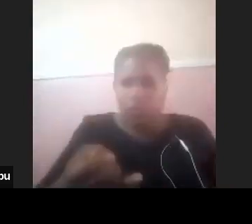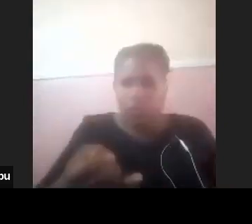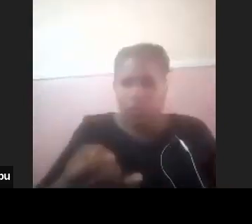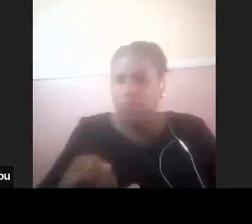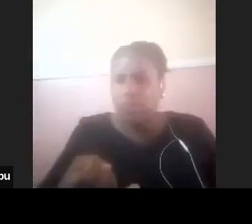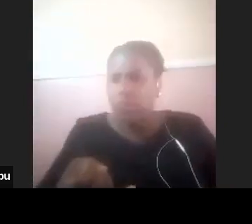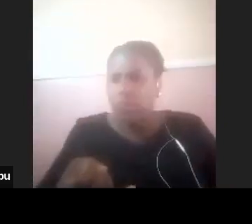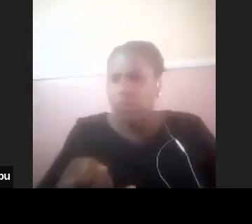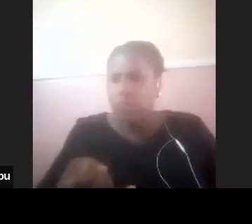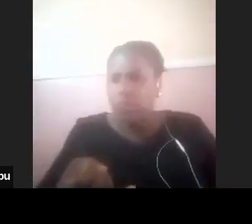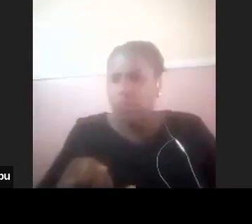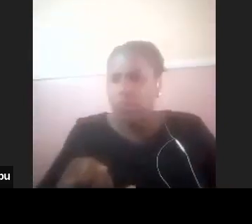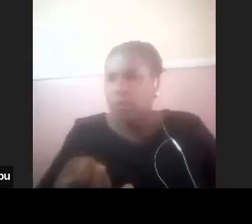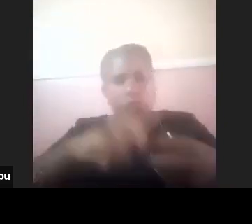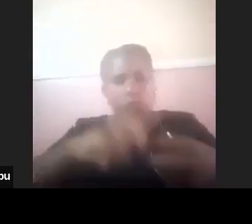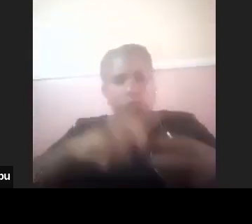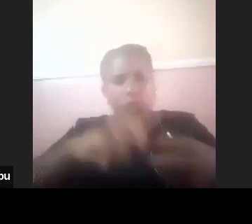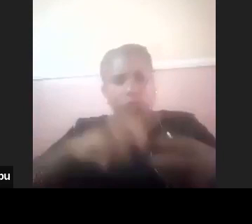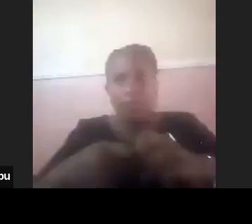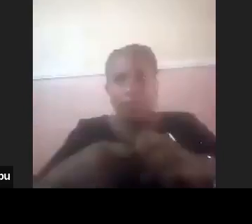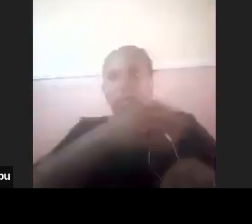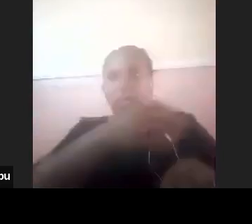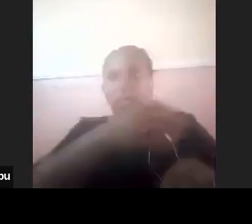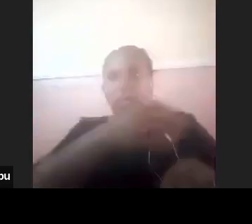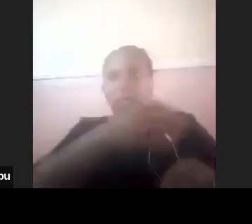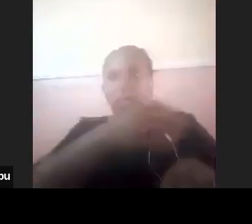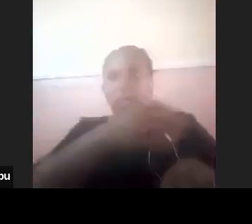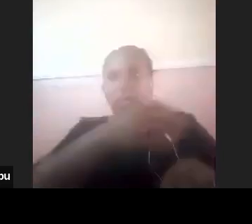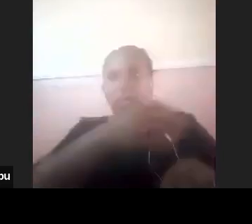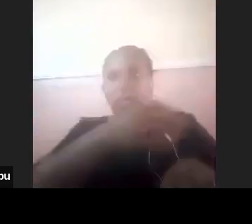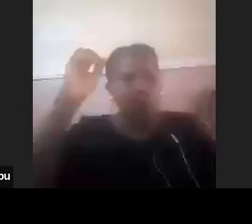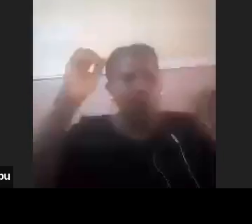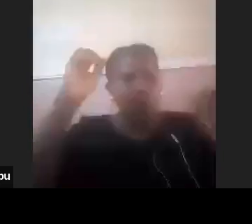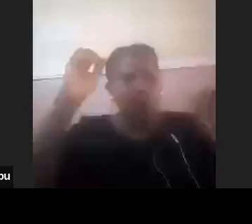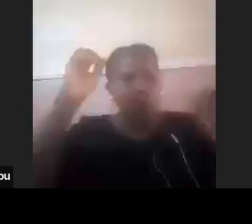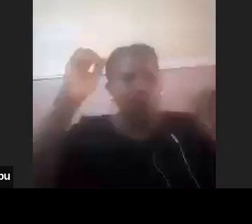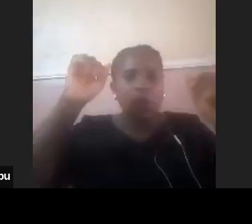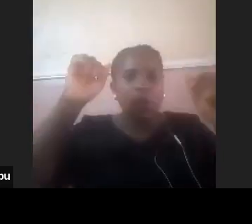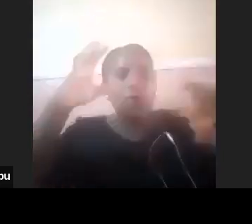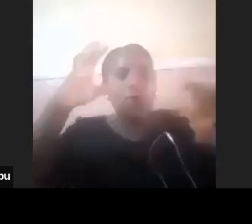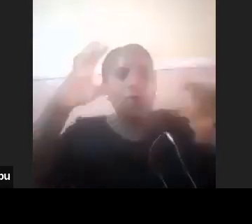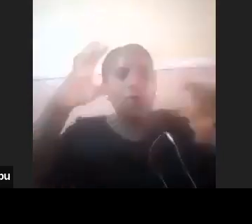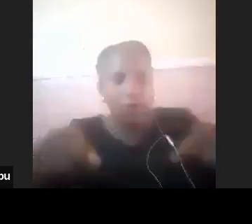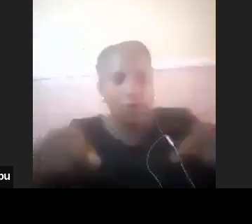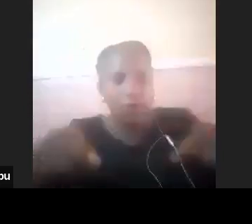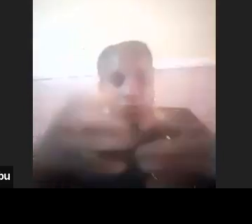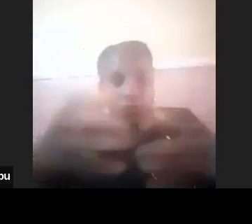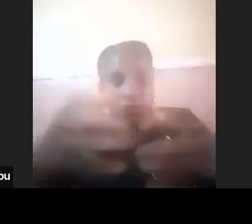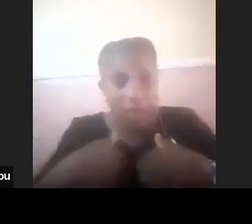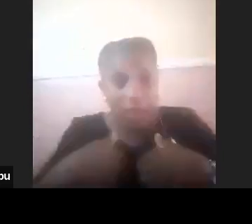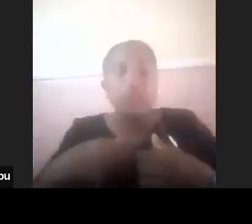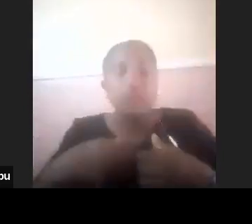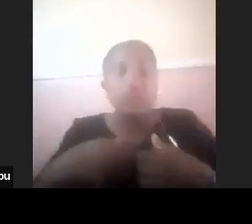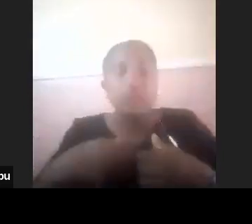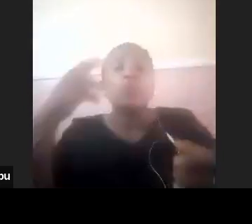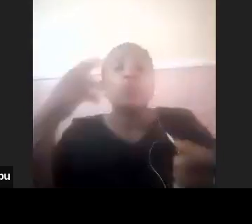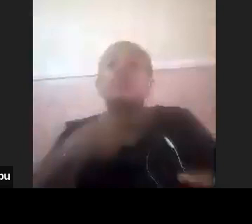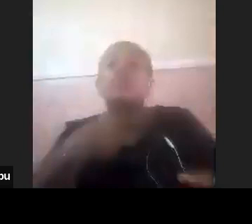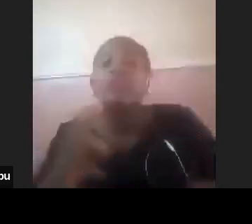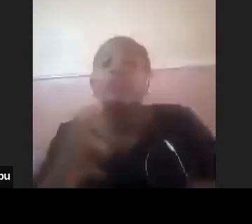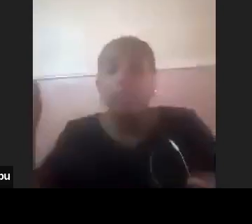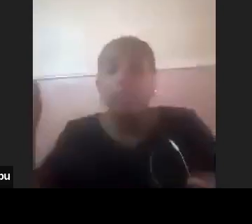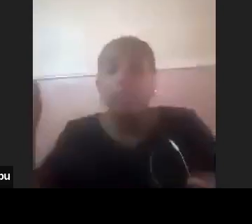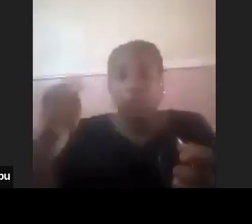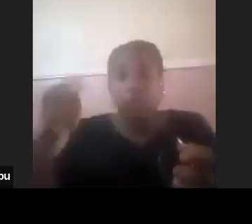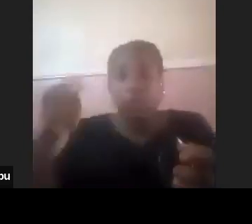said what the course, you've introduced the course that you want to study. And all of this, it's in 200 words. So you have to